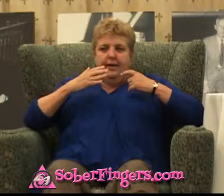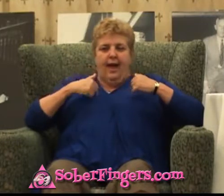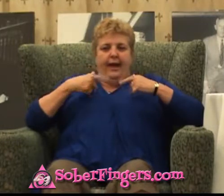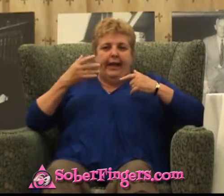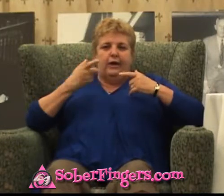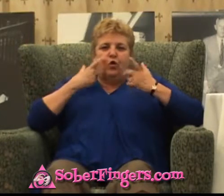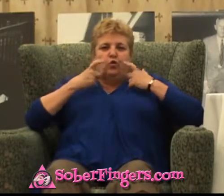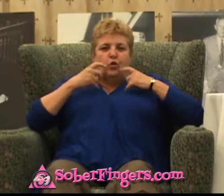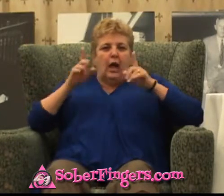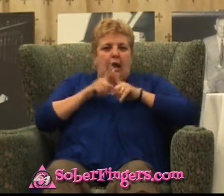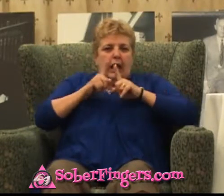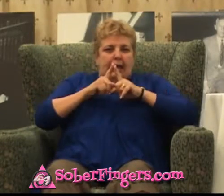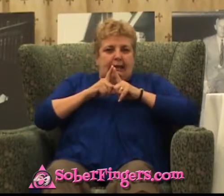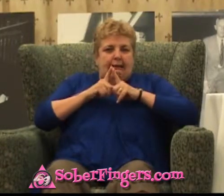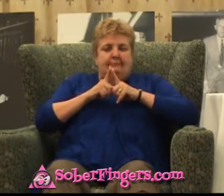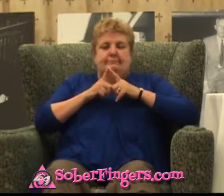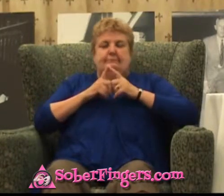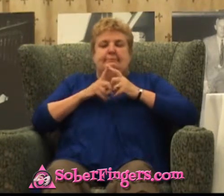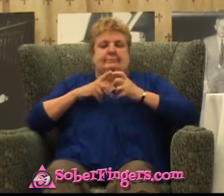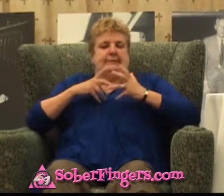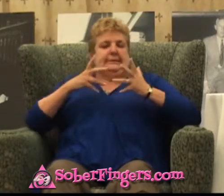that you guys hate to break up with in public. I'm like,